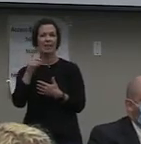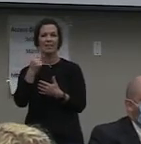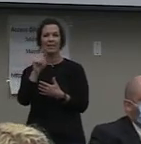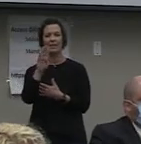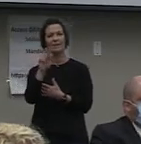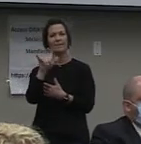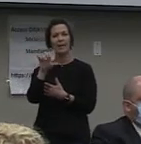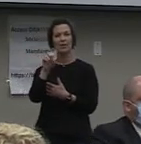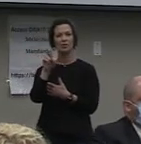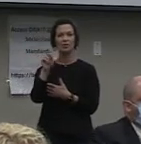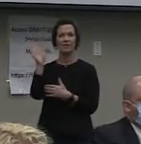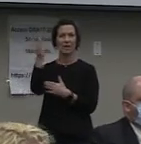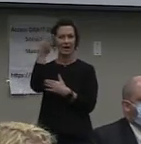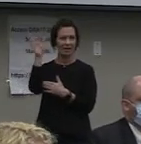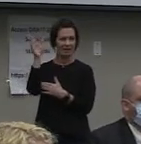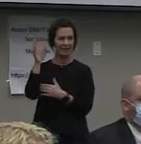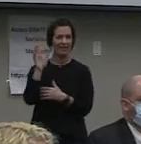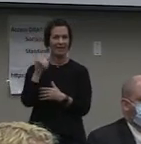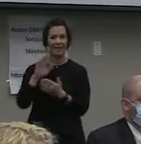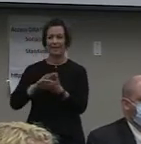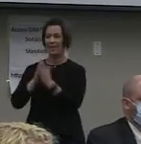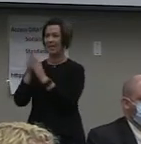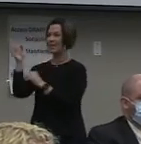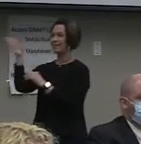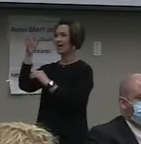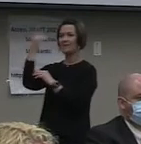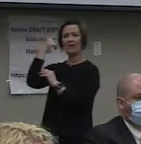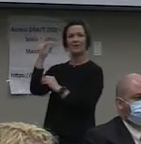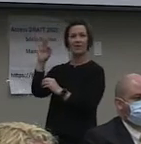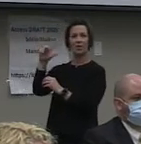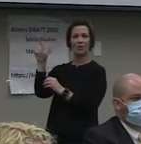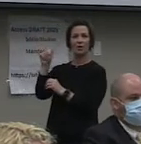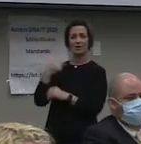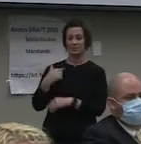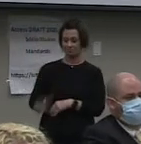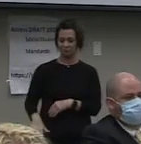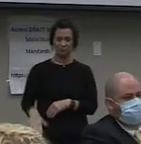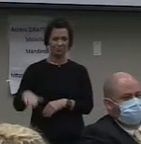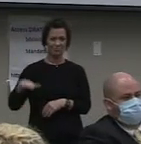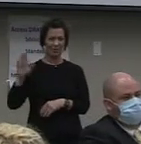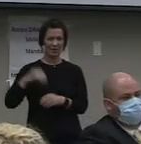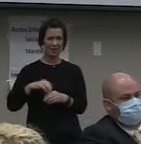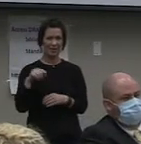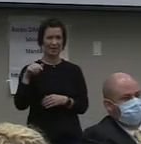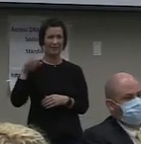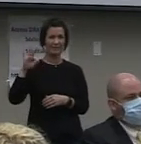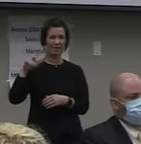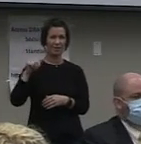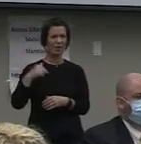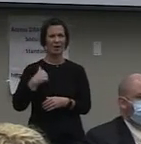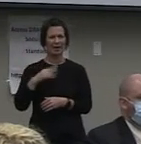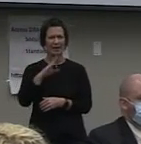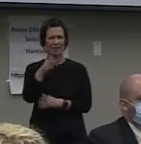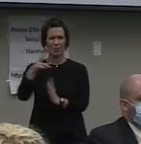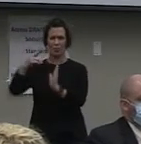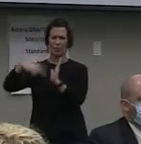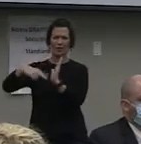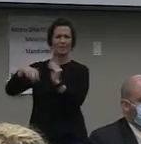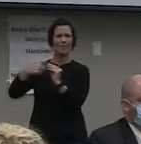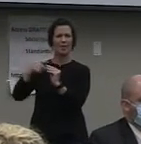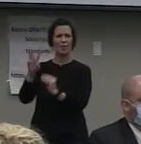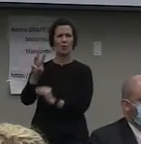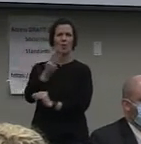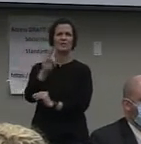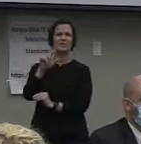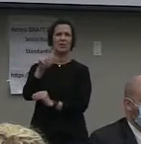the flag of the Republic of West Florida. Growing up in Louisiana, I never read about West Florida in our textbooks. It was